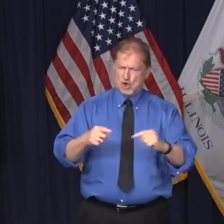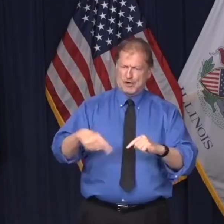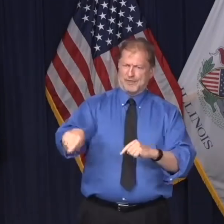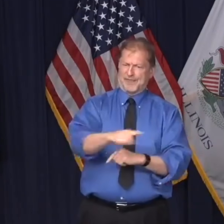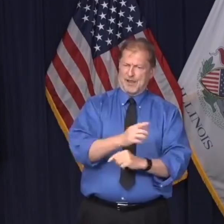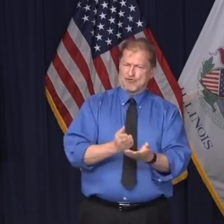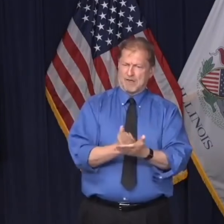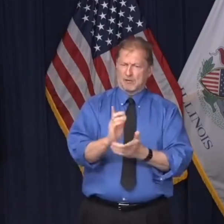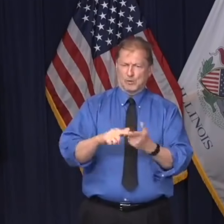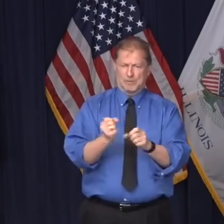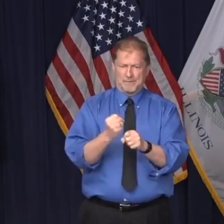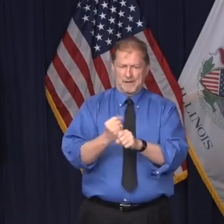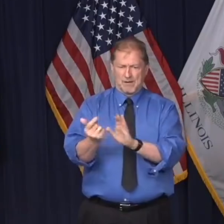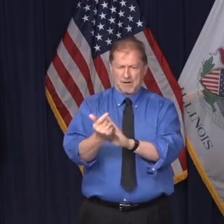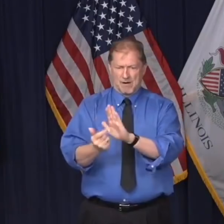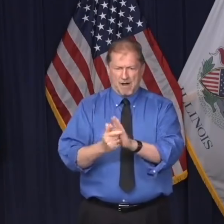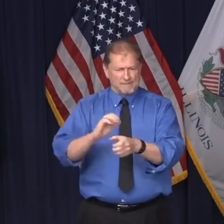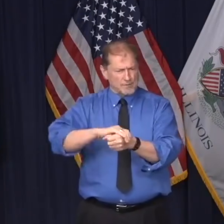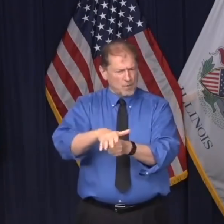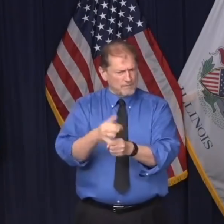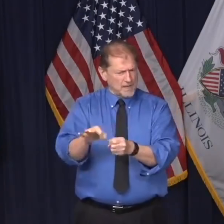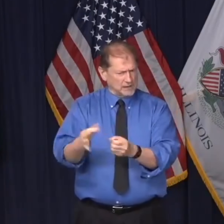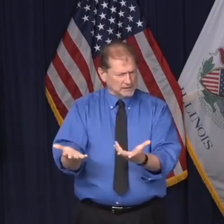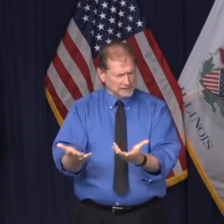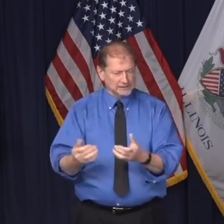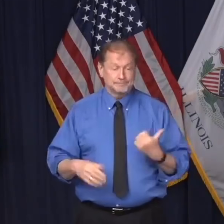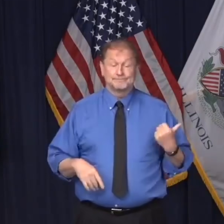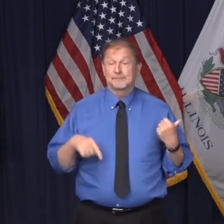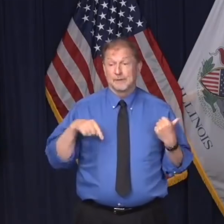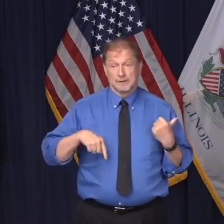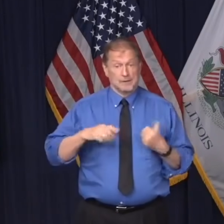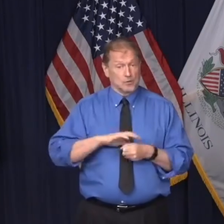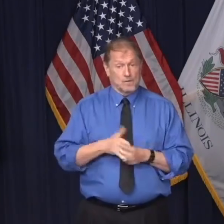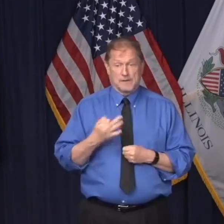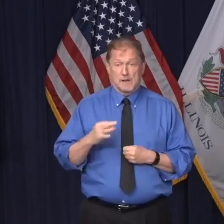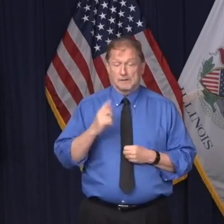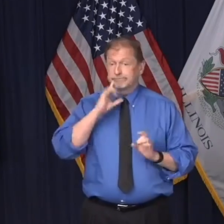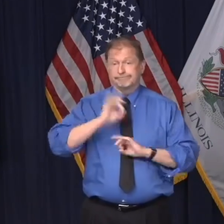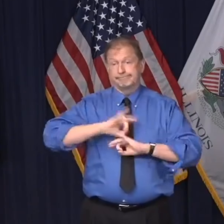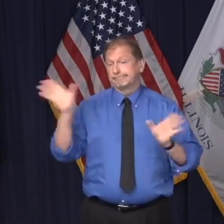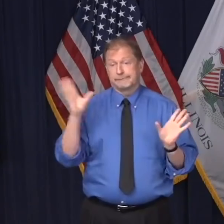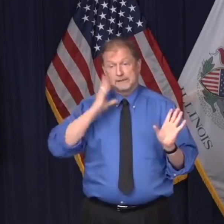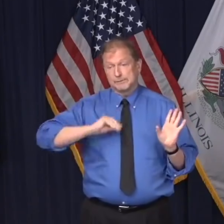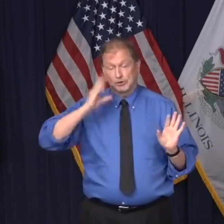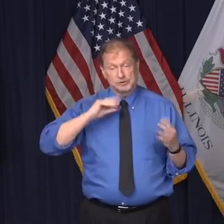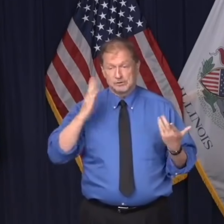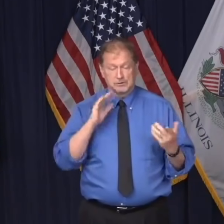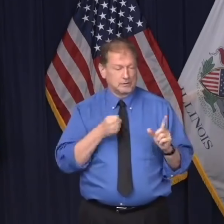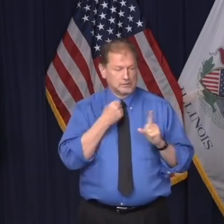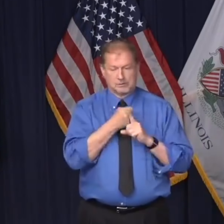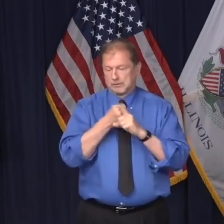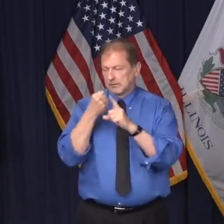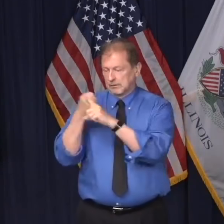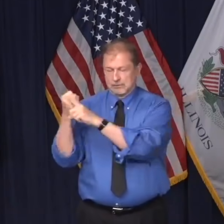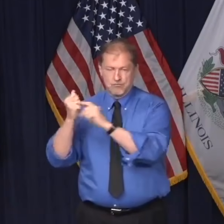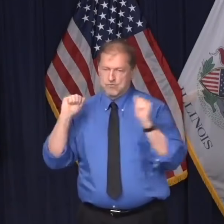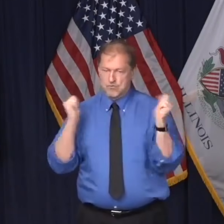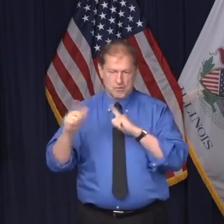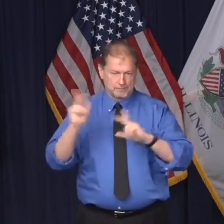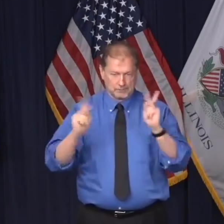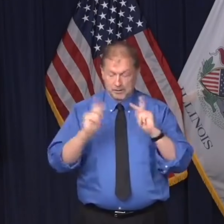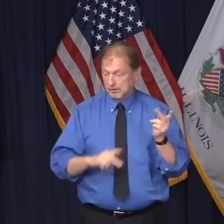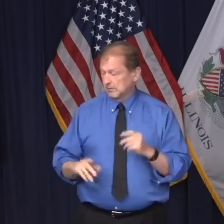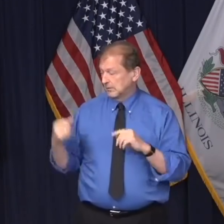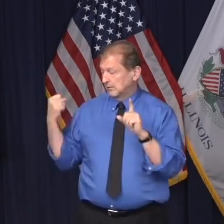Well, this COVID-19 has just been horrible. I mean, it's been the effect on people's lives, the effect on the